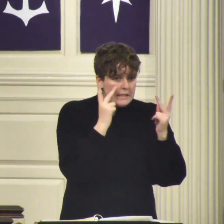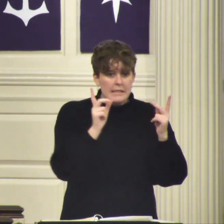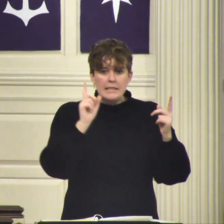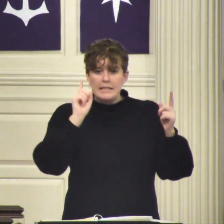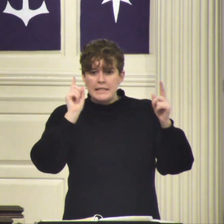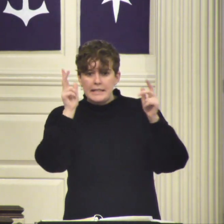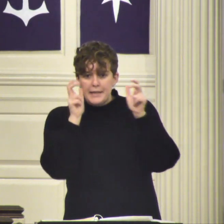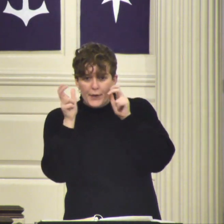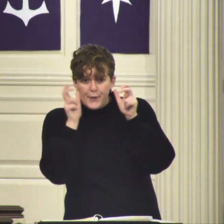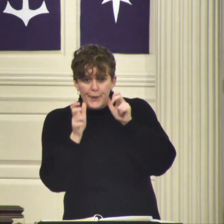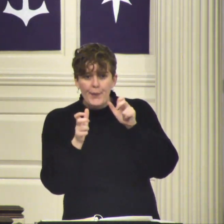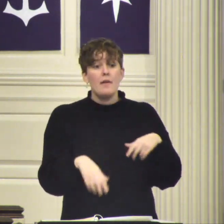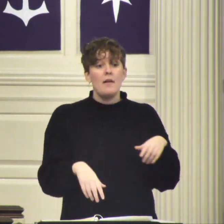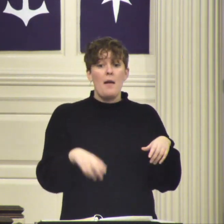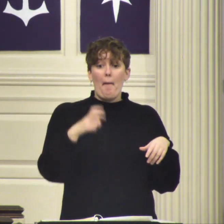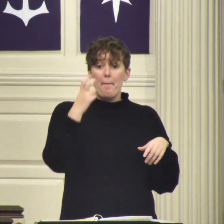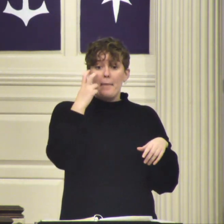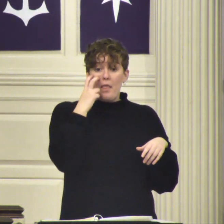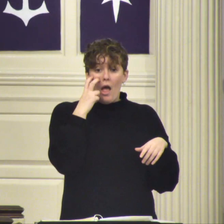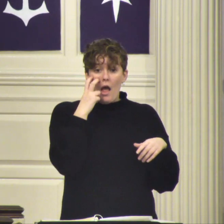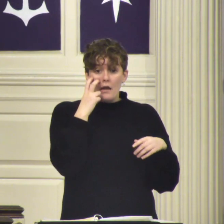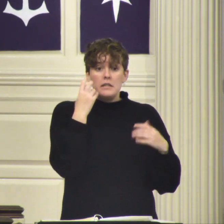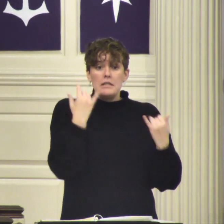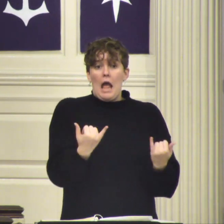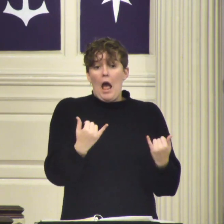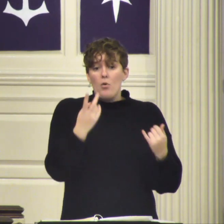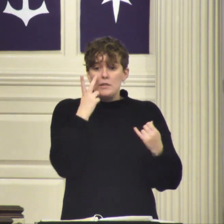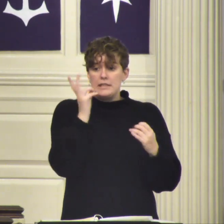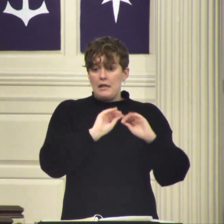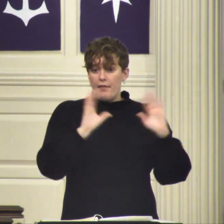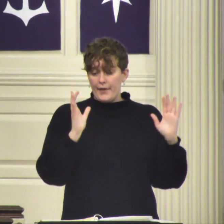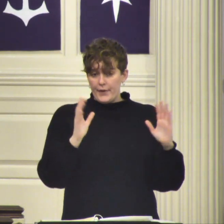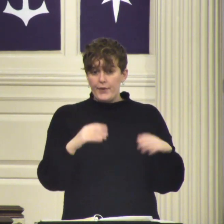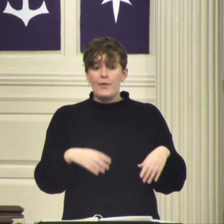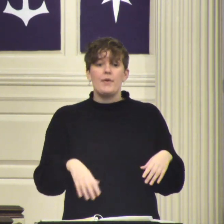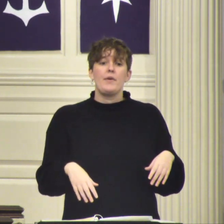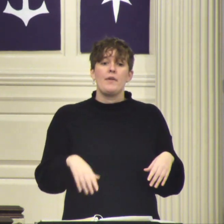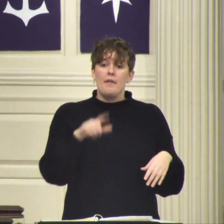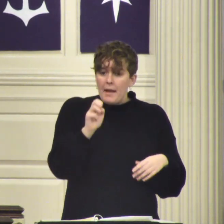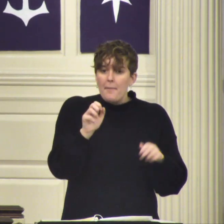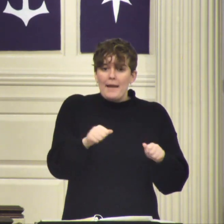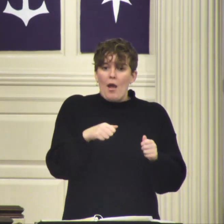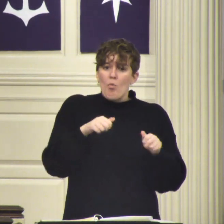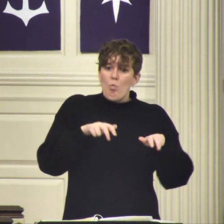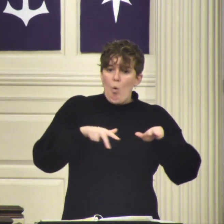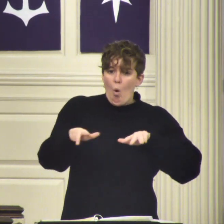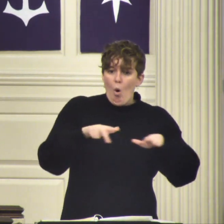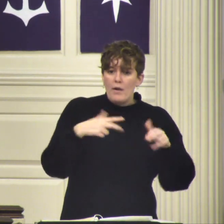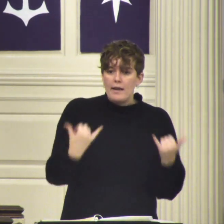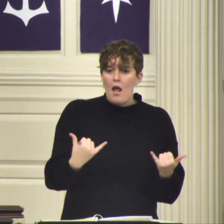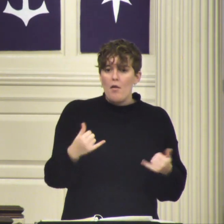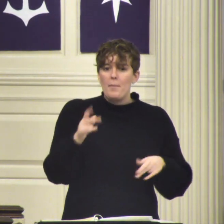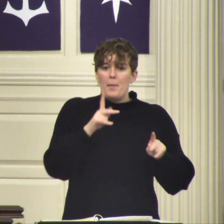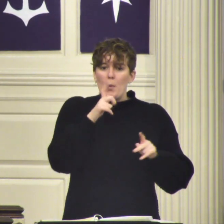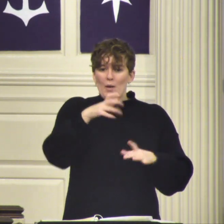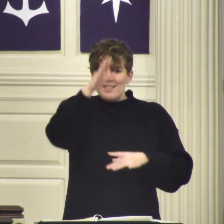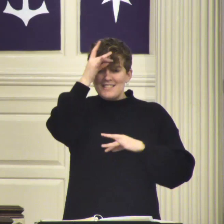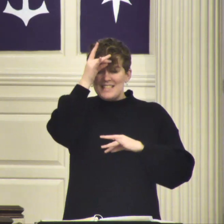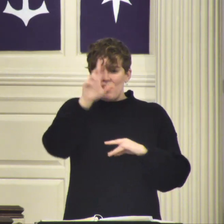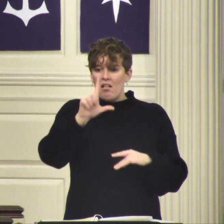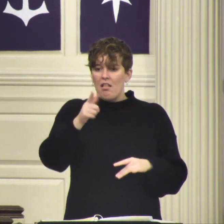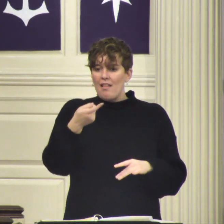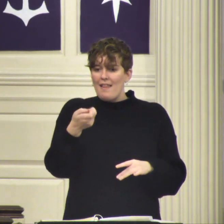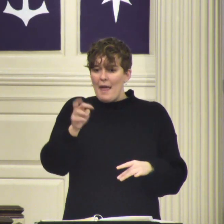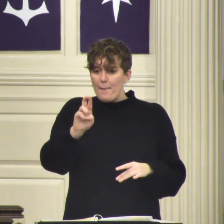The blind regain their sight, the lame walk, lepers are cleansed, the deaf